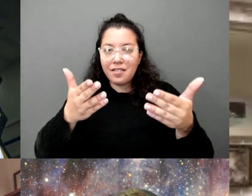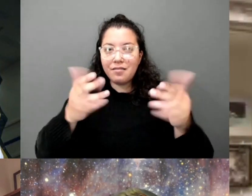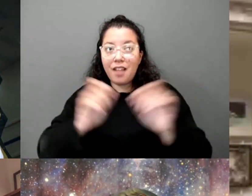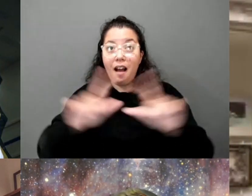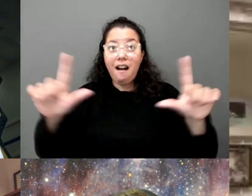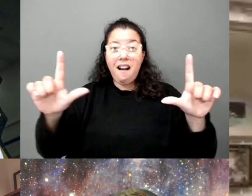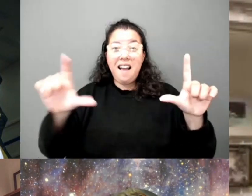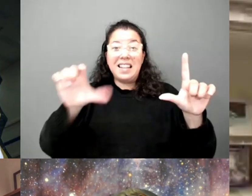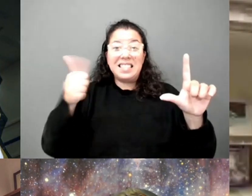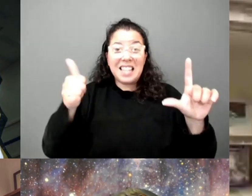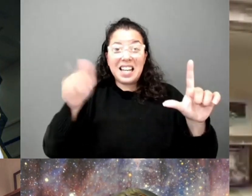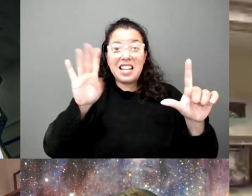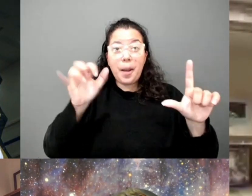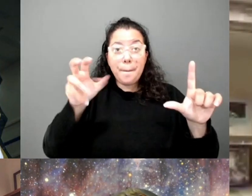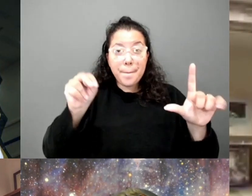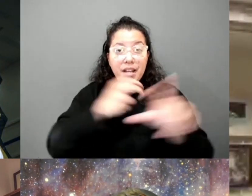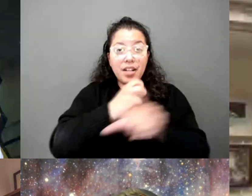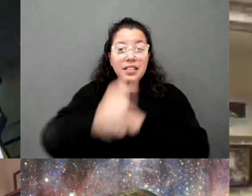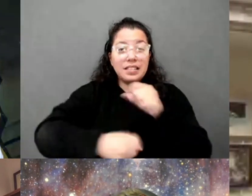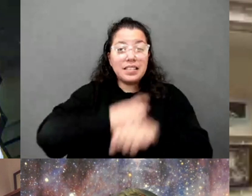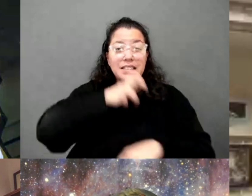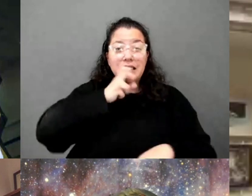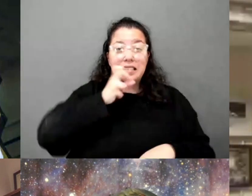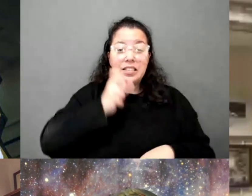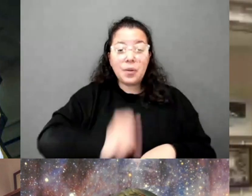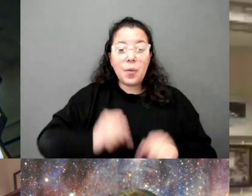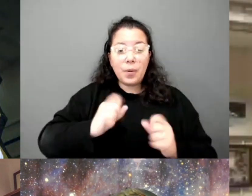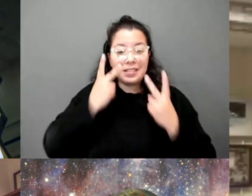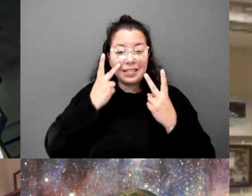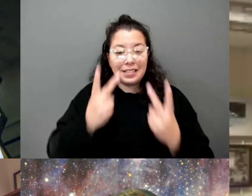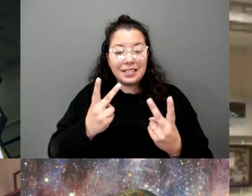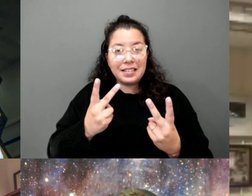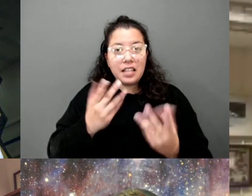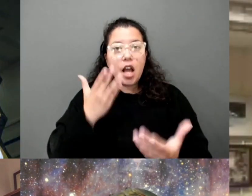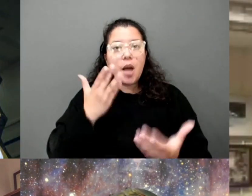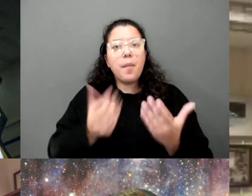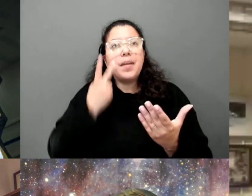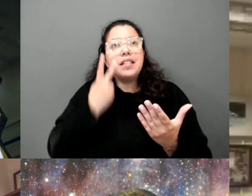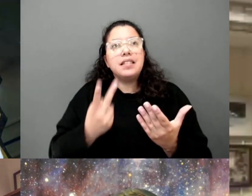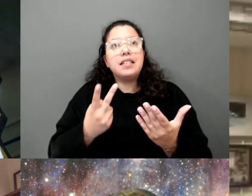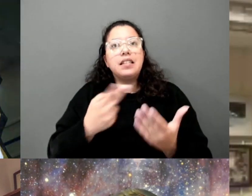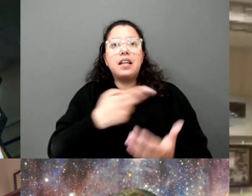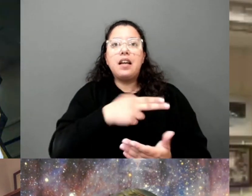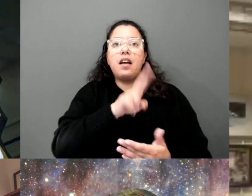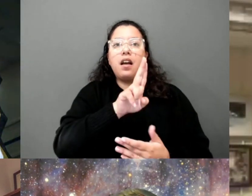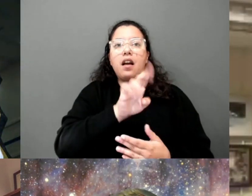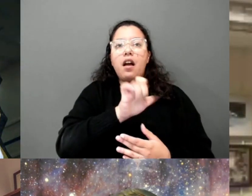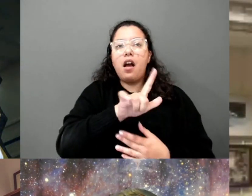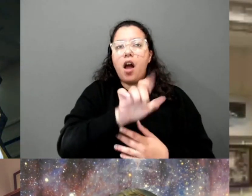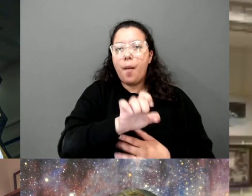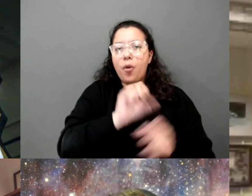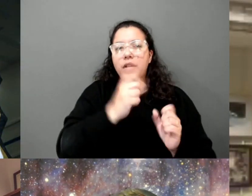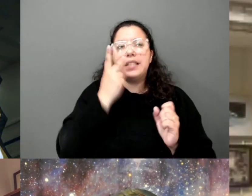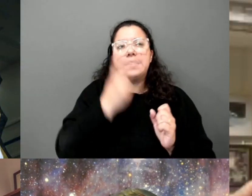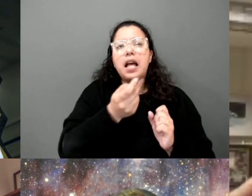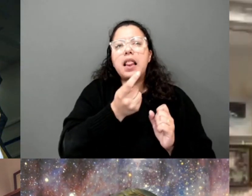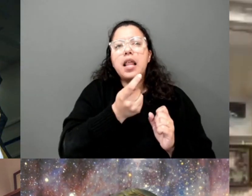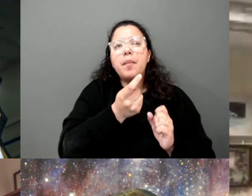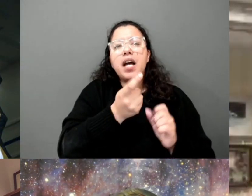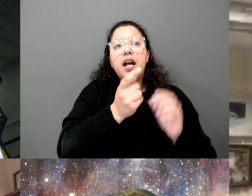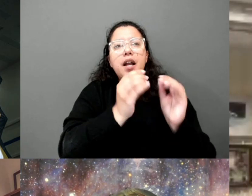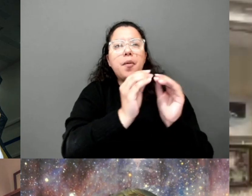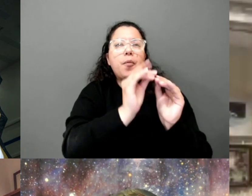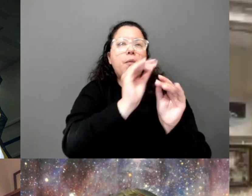old. And you may see some smudge with Hubble, but here you resolve these galaxies into structures. You